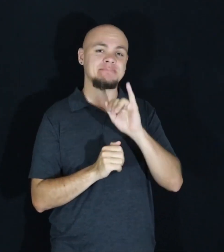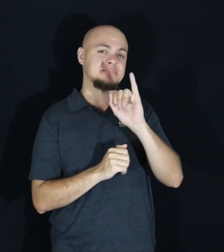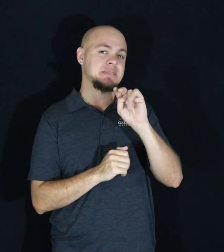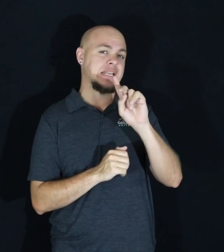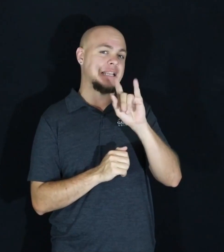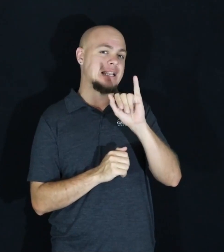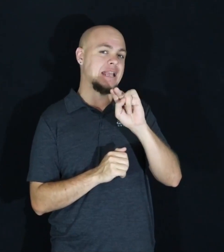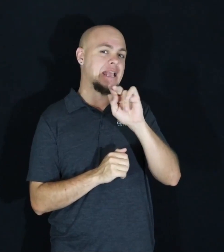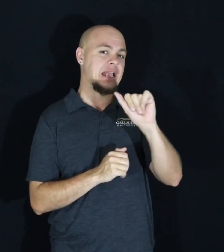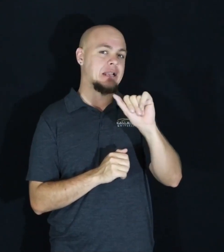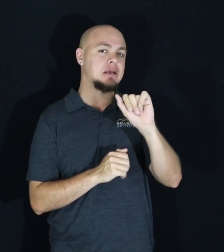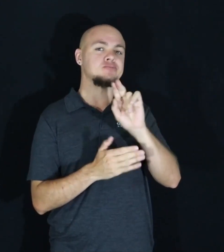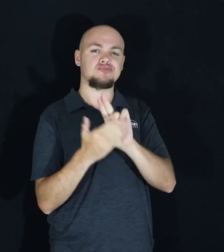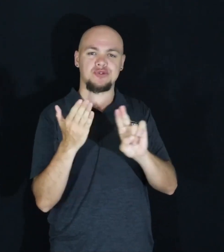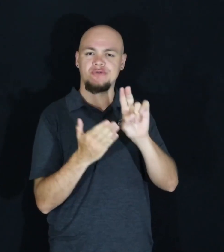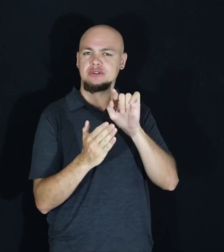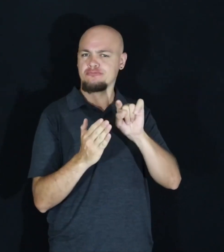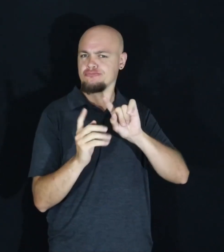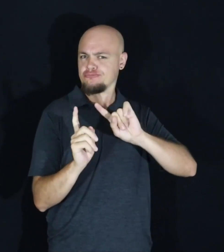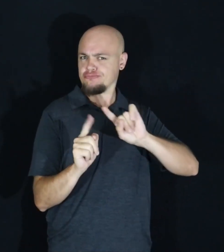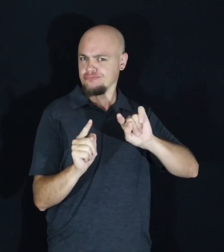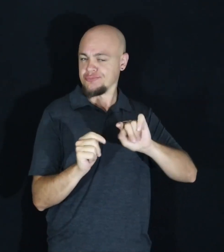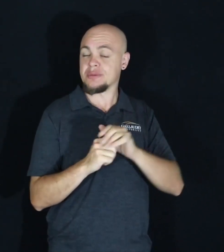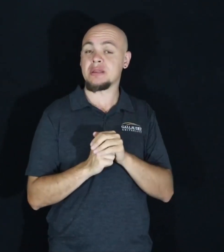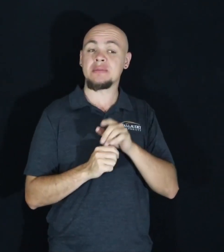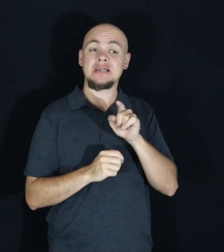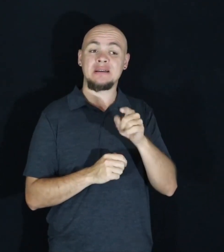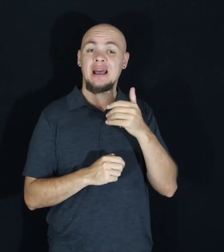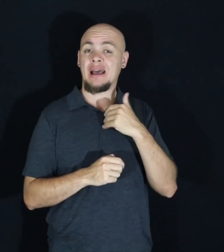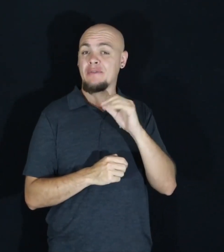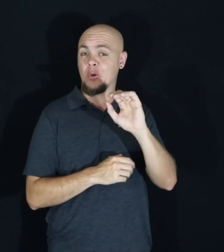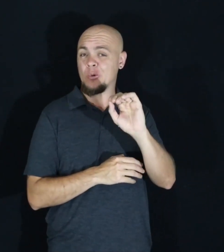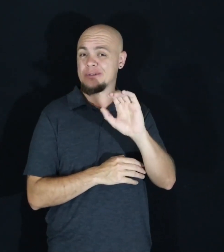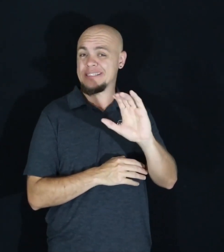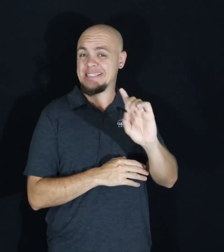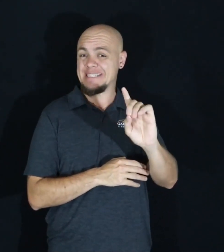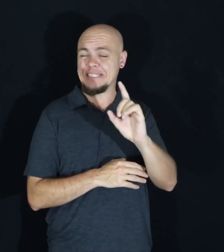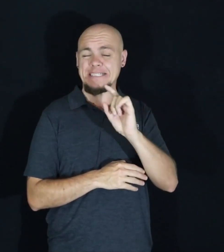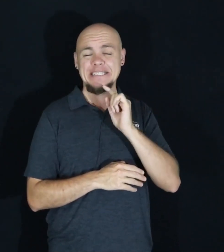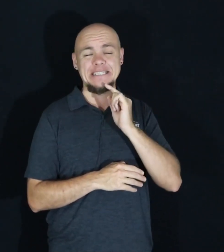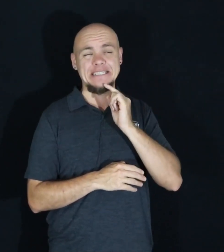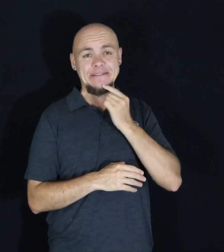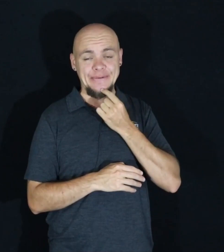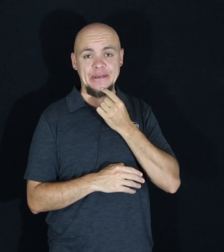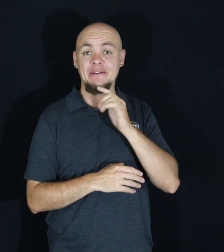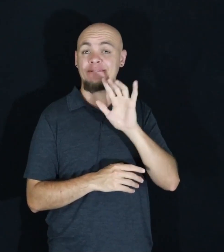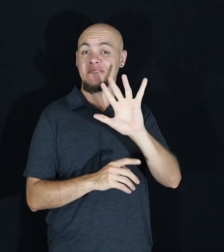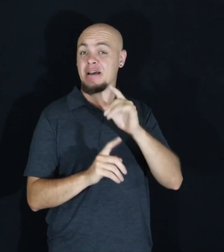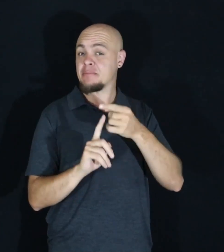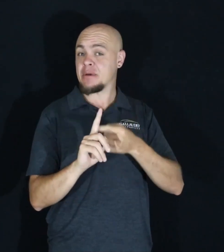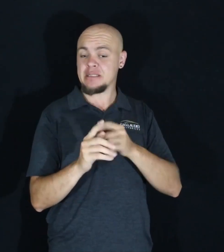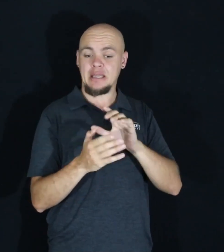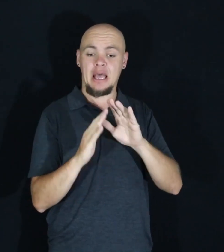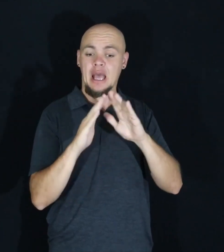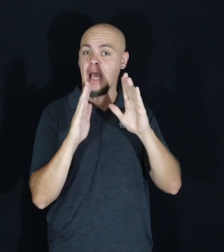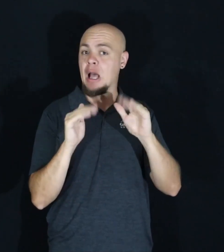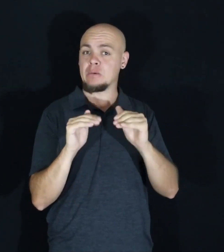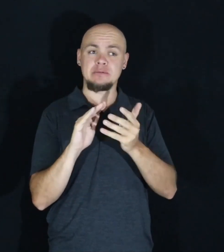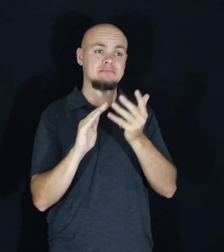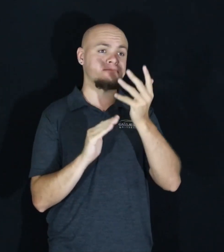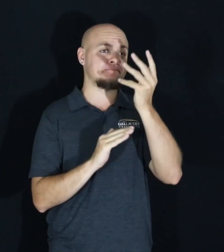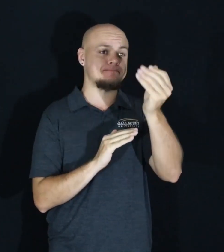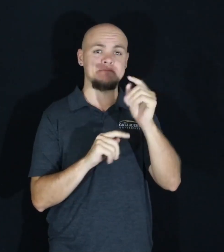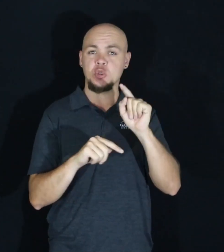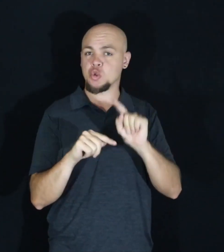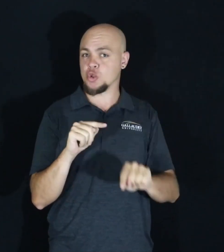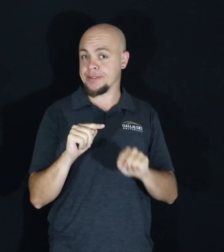University. However, she struggles with extreme OCD. For about 5 months, she couldn't leave the house due to this mental health issue.